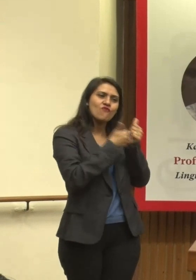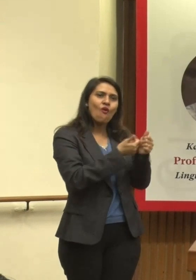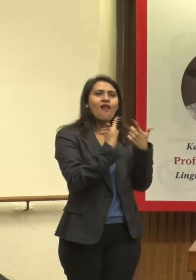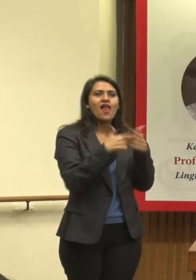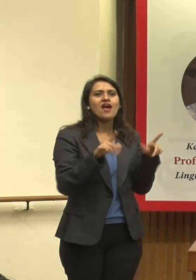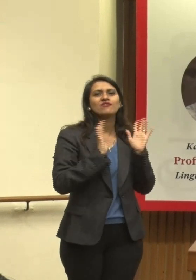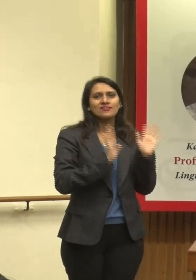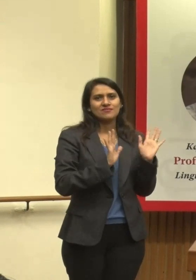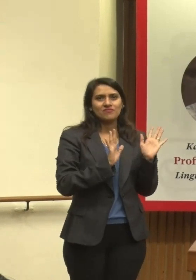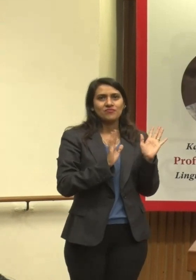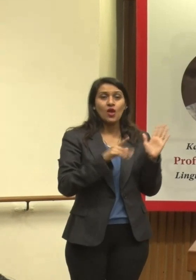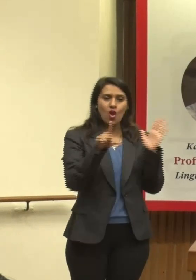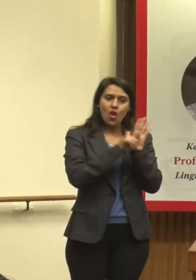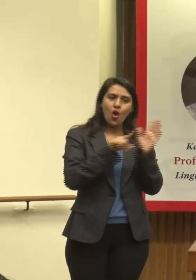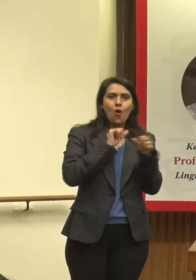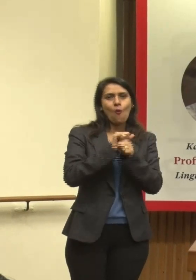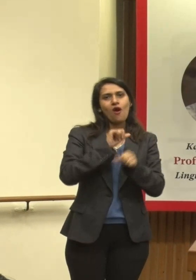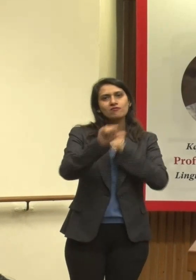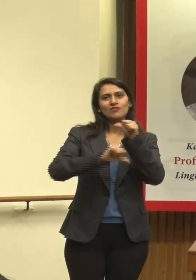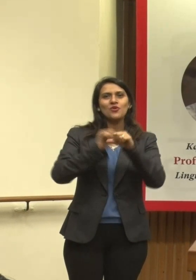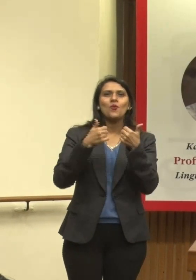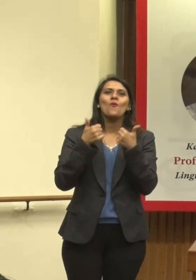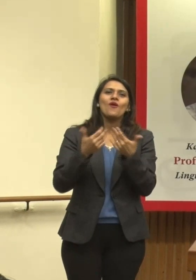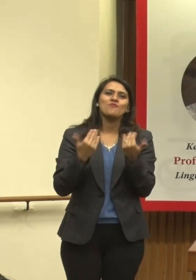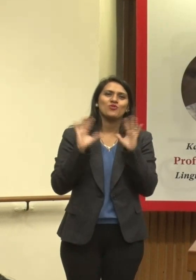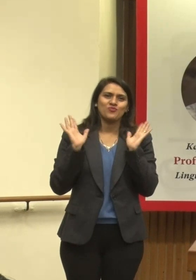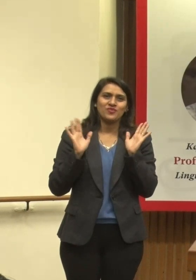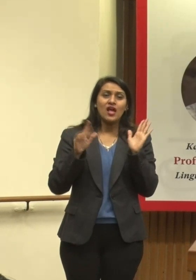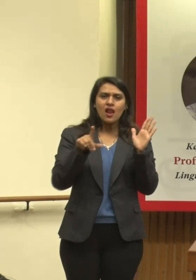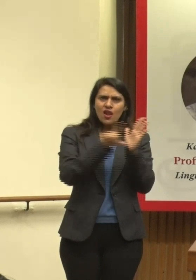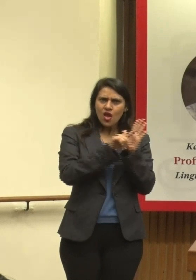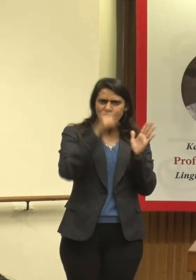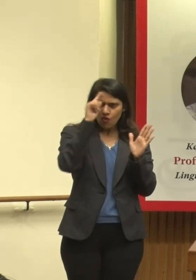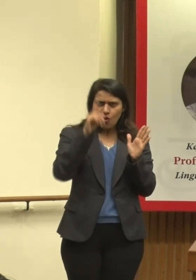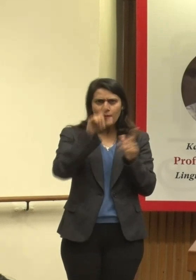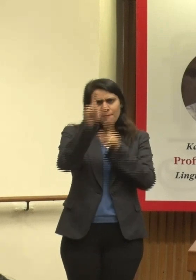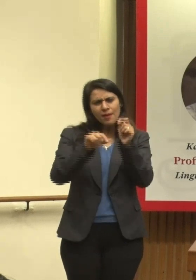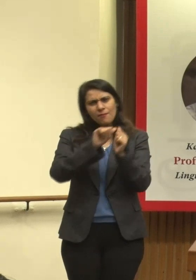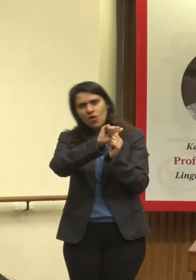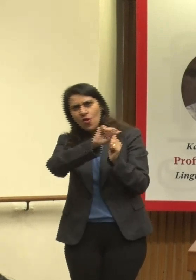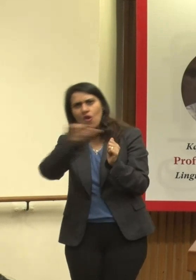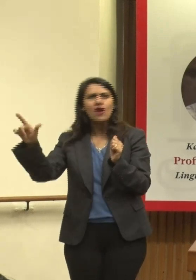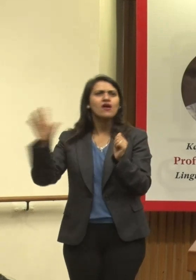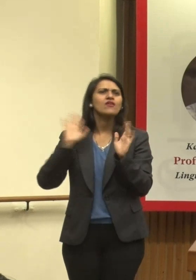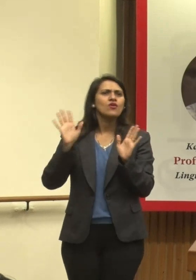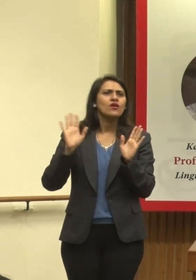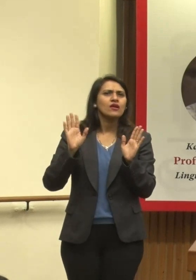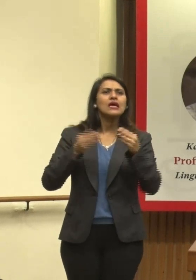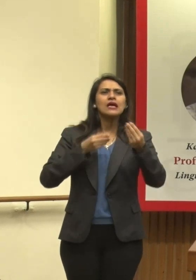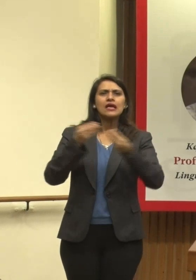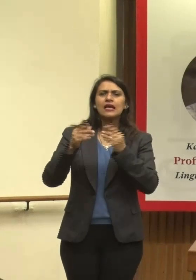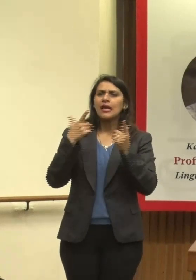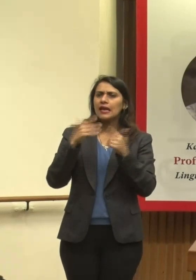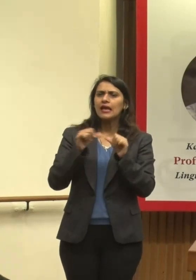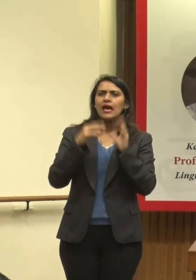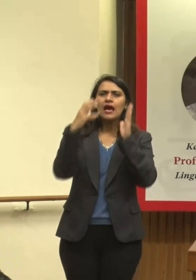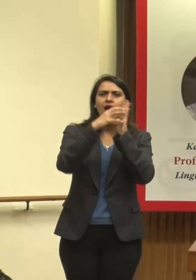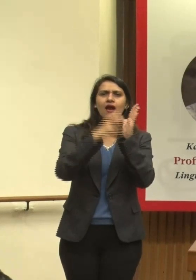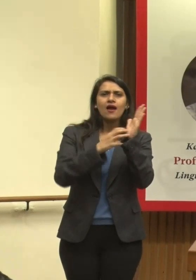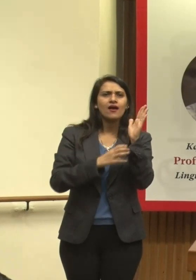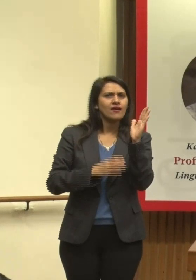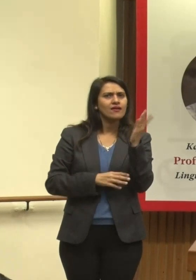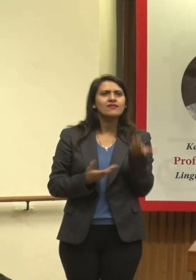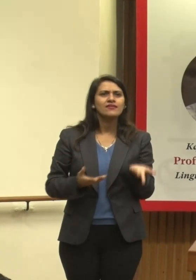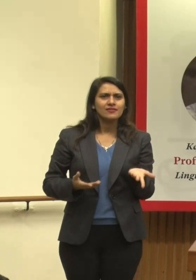languages. Our law will work well. Yeah. Law is not for every citizen to imbibe each and every article of law.